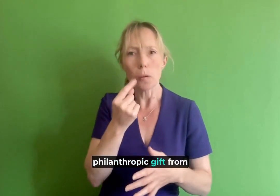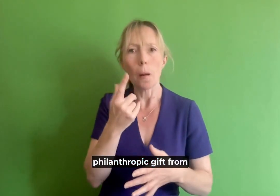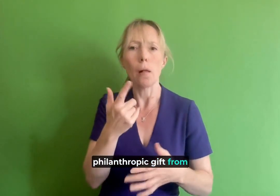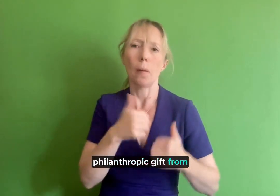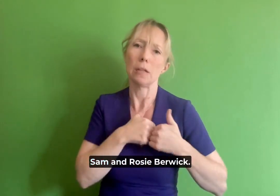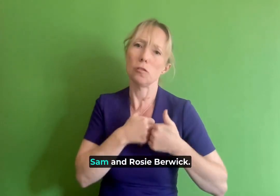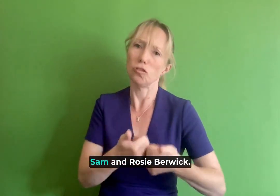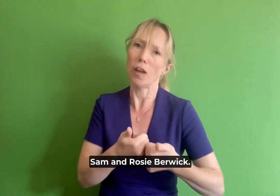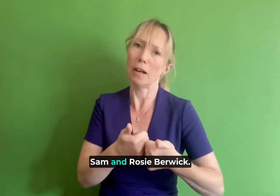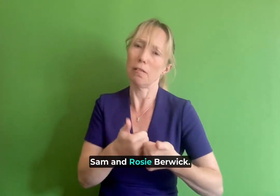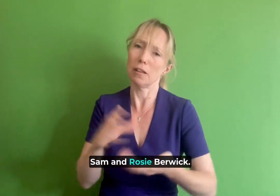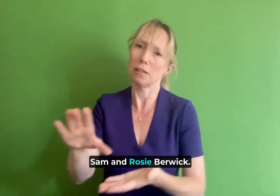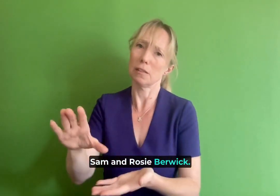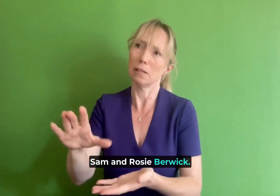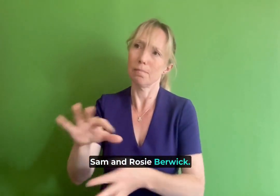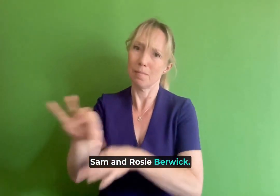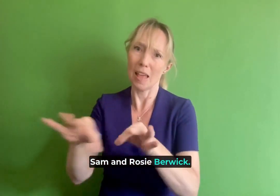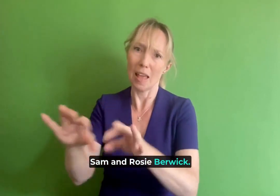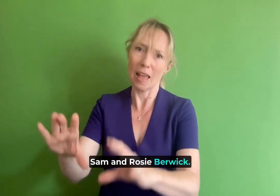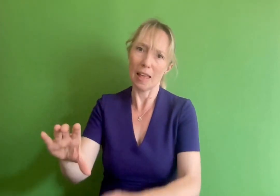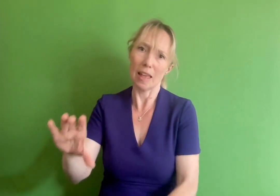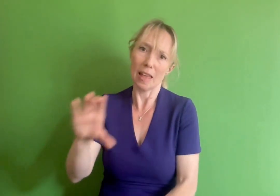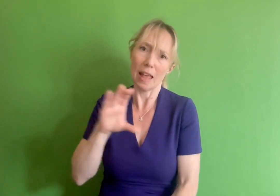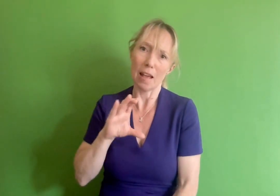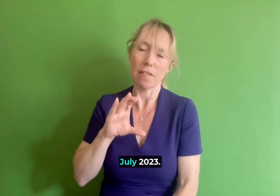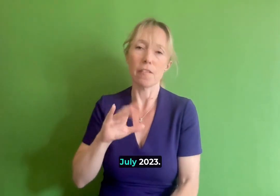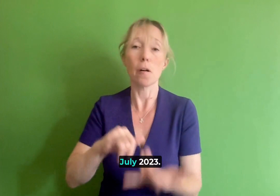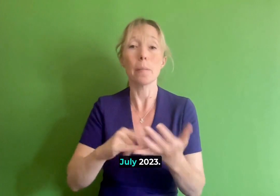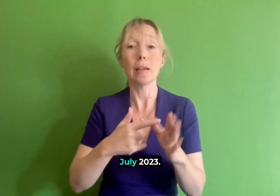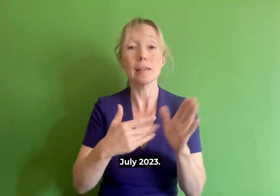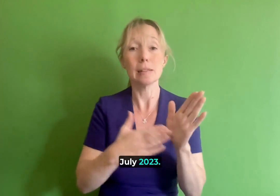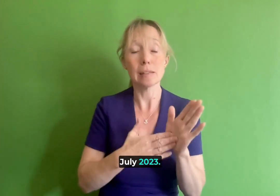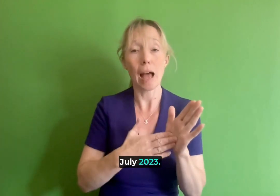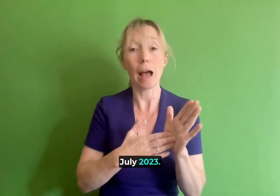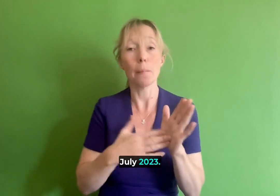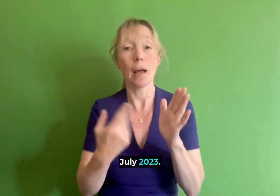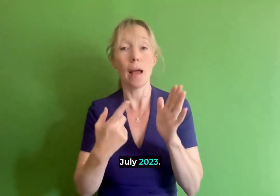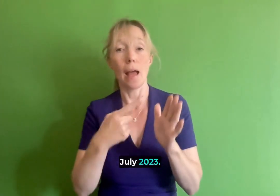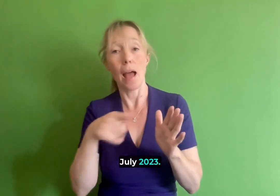from Sam and Rosie Berwick. July 2023.